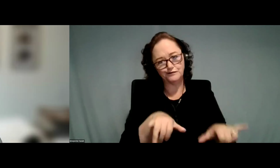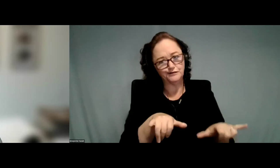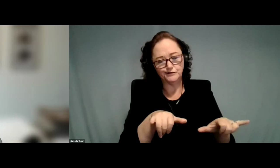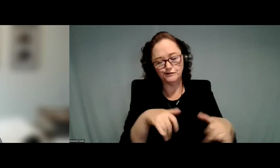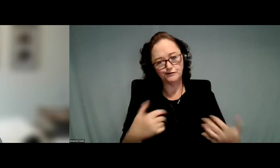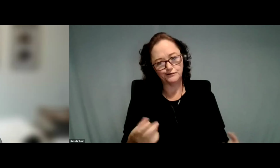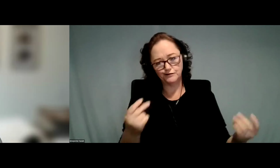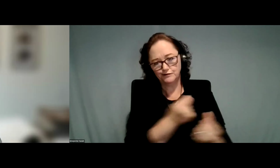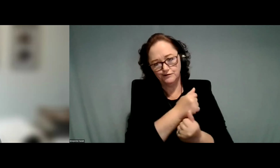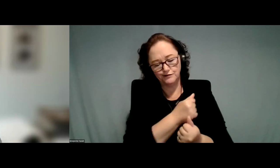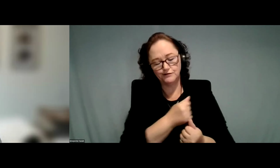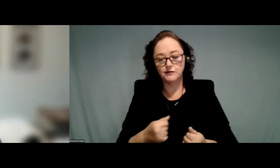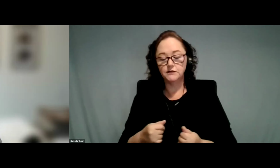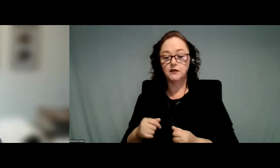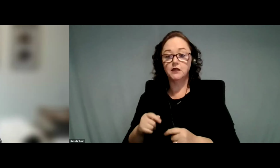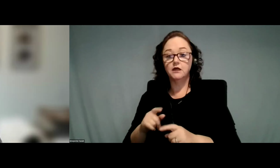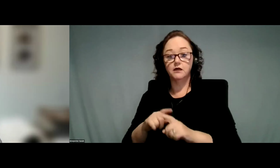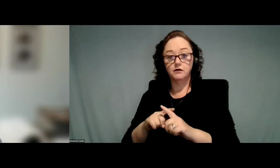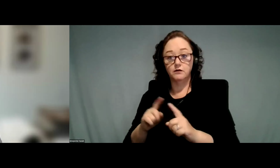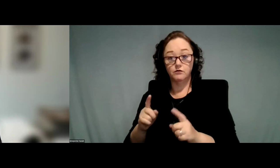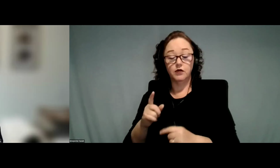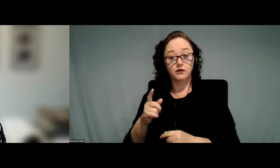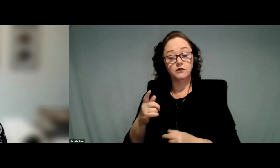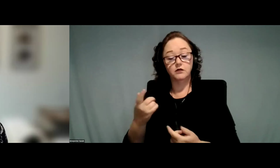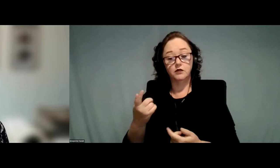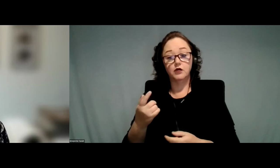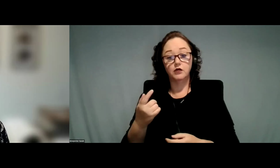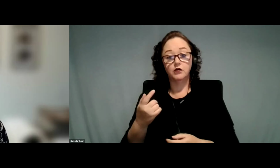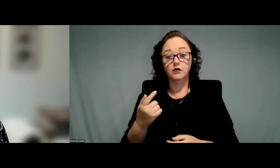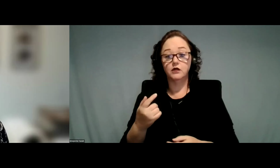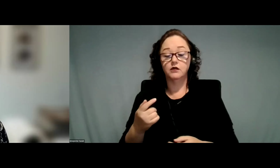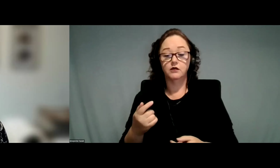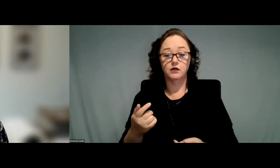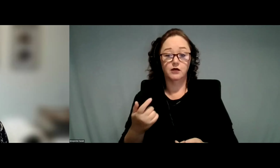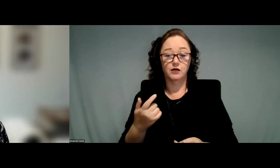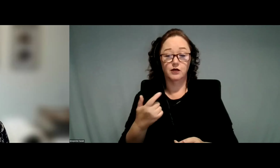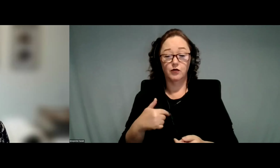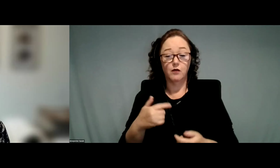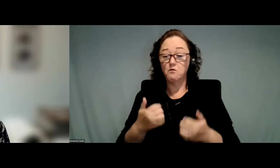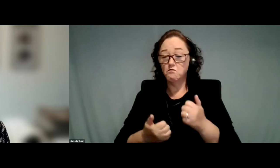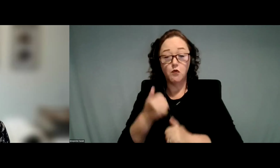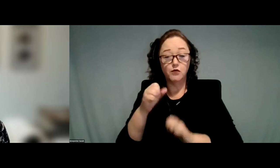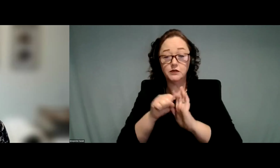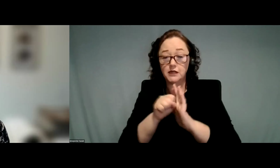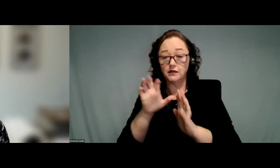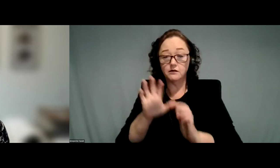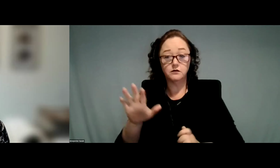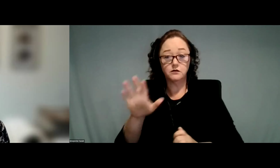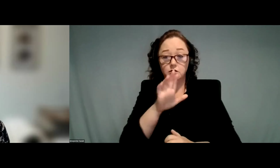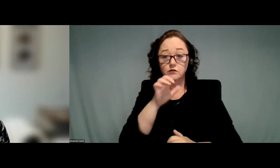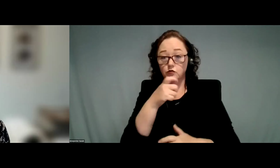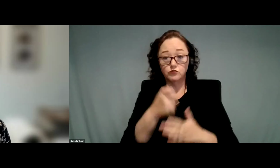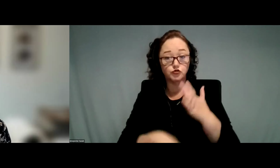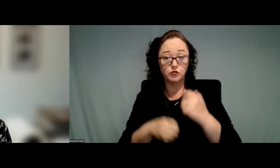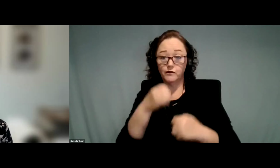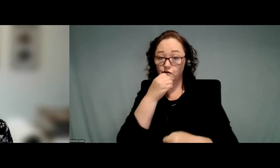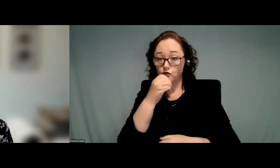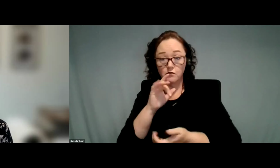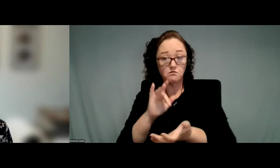to tax. And we are one of the few states that puts any kind of tax on the sale of drugs and medical appliances, but we do it. So that's